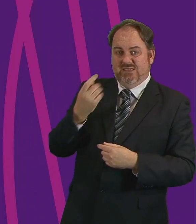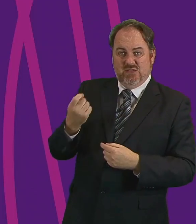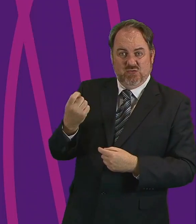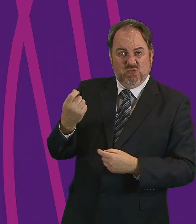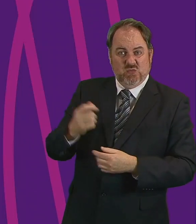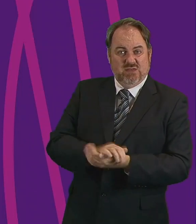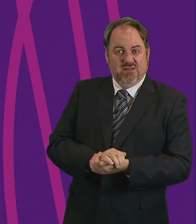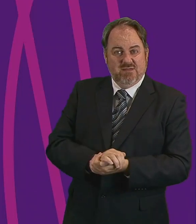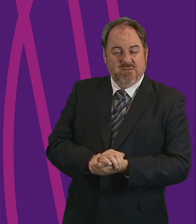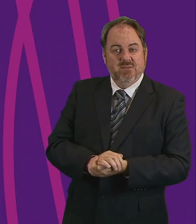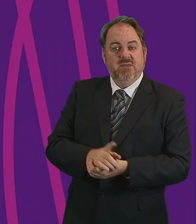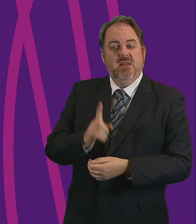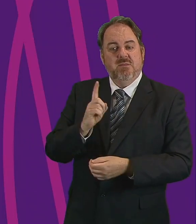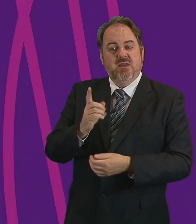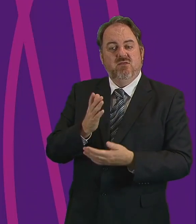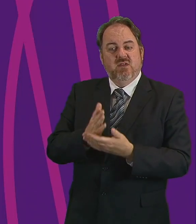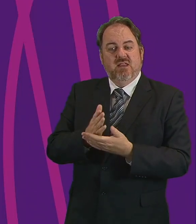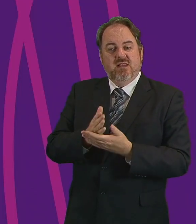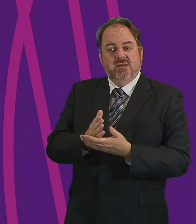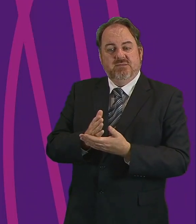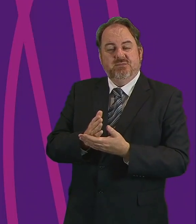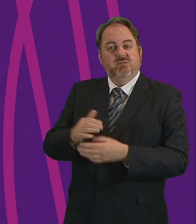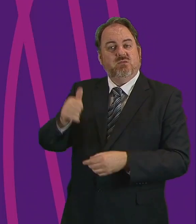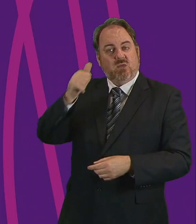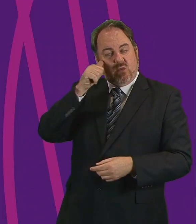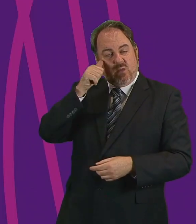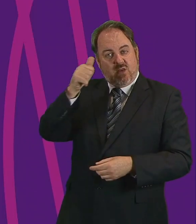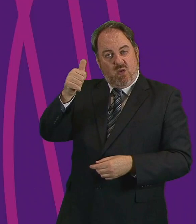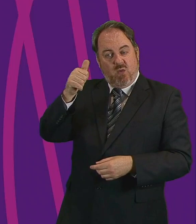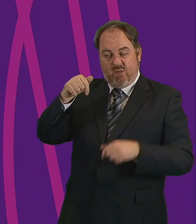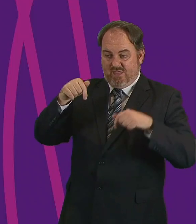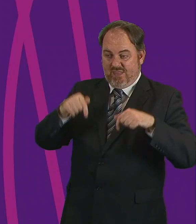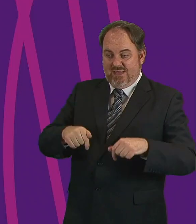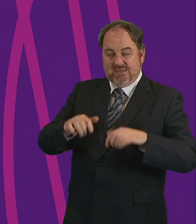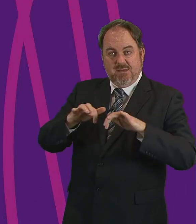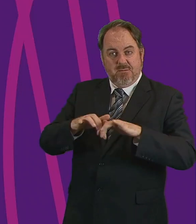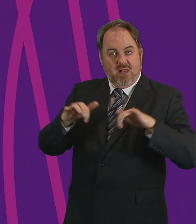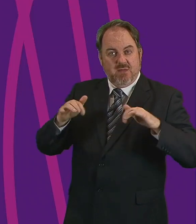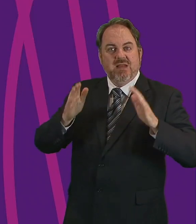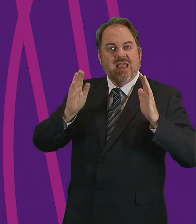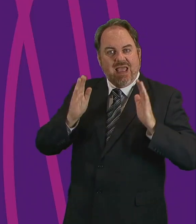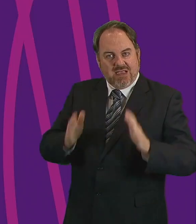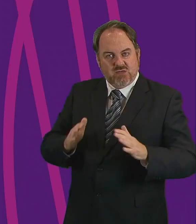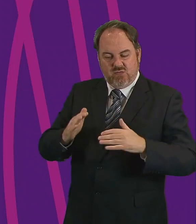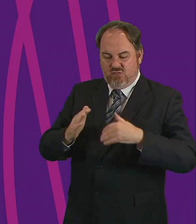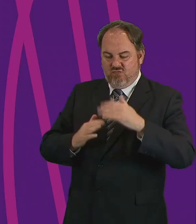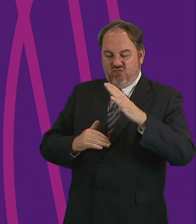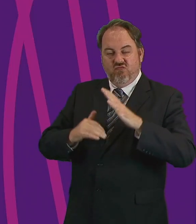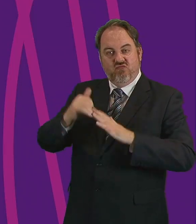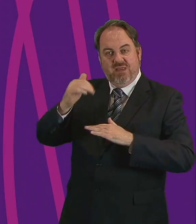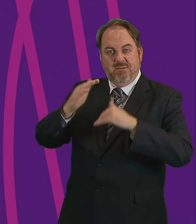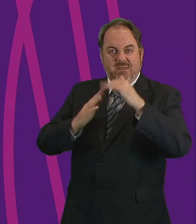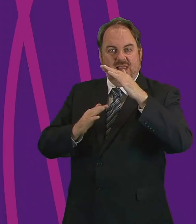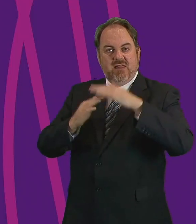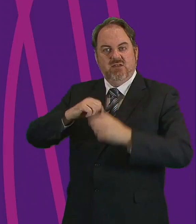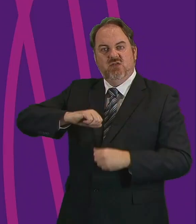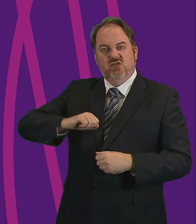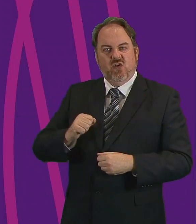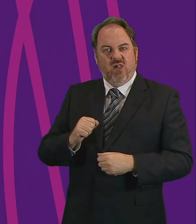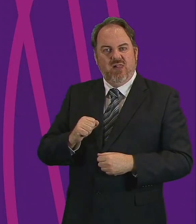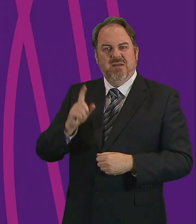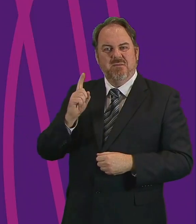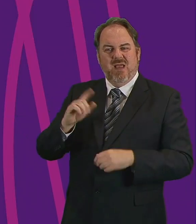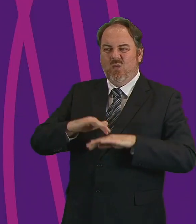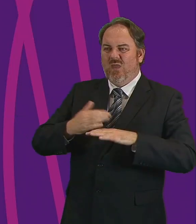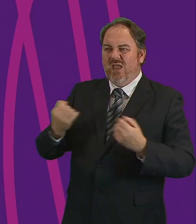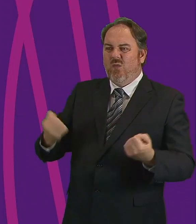certain, not to act will leave this Parliament with the job of trying to rebuild Scotland with one hand tied behind its back, and